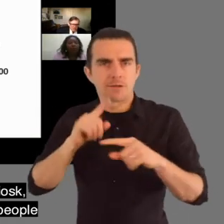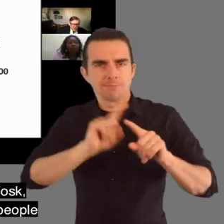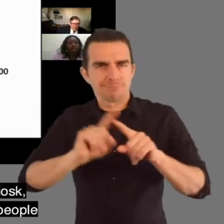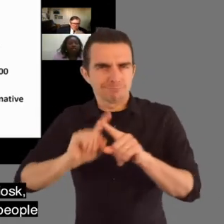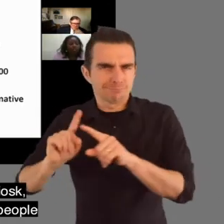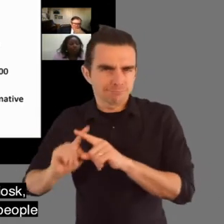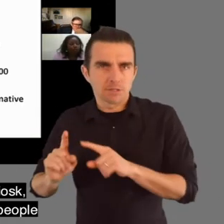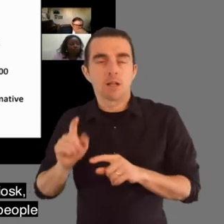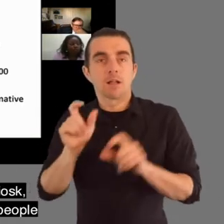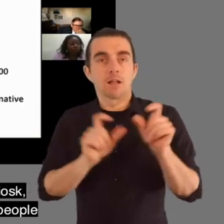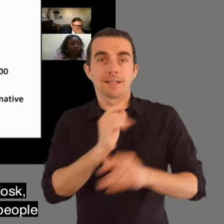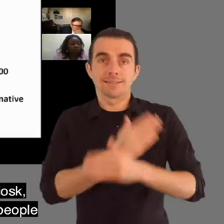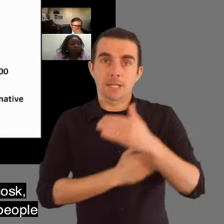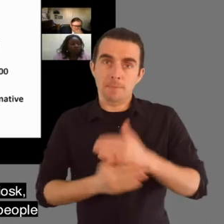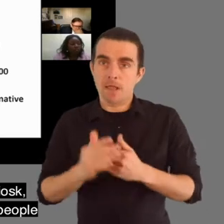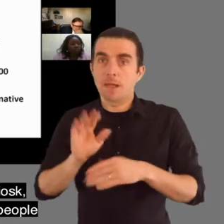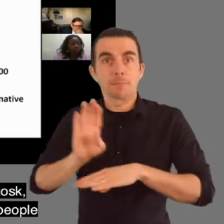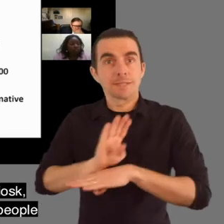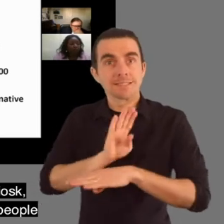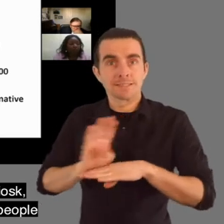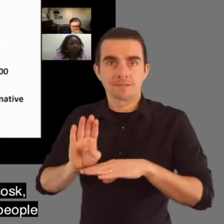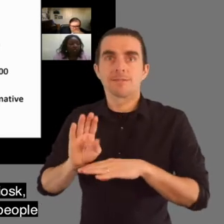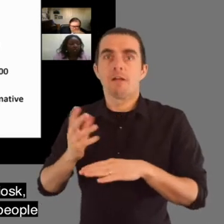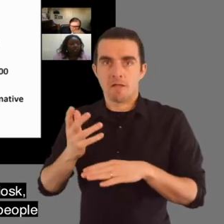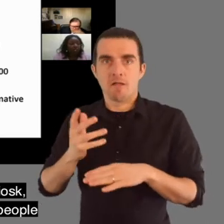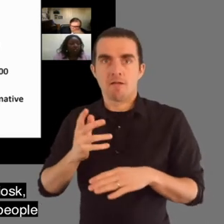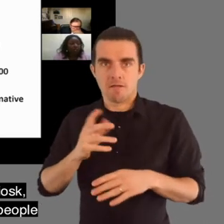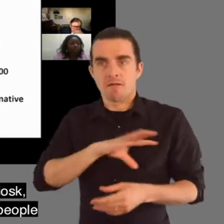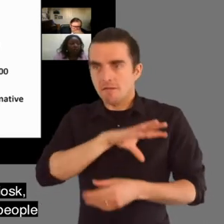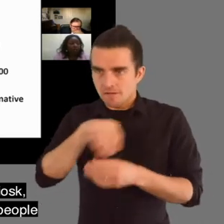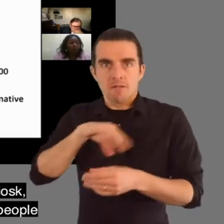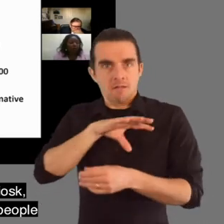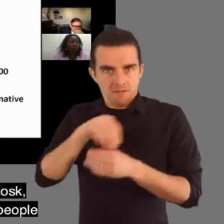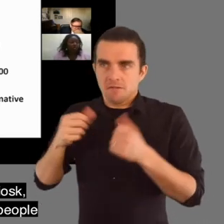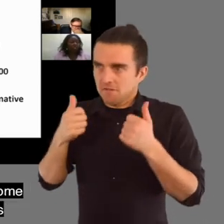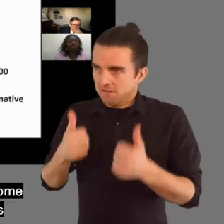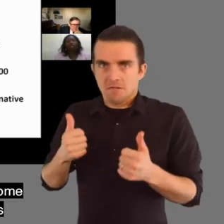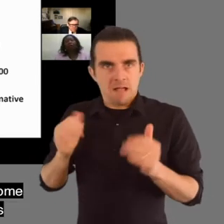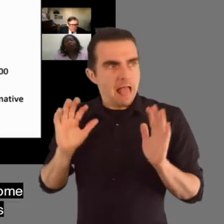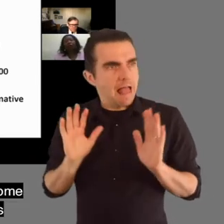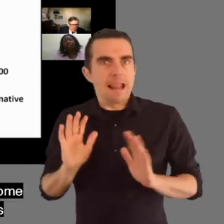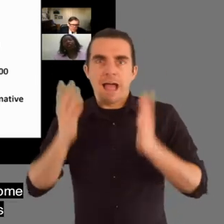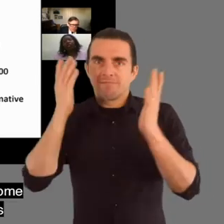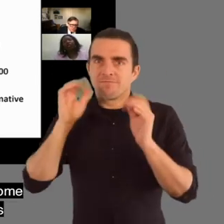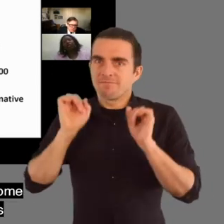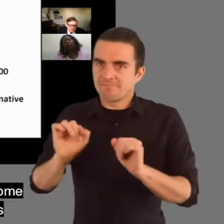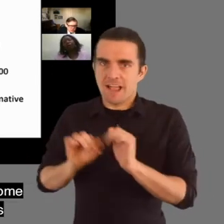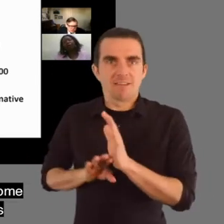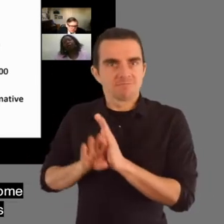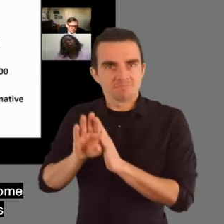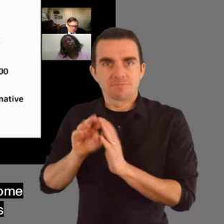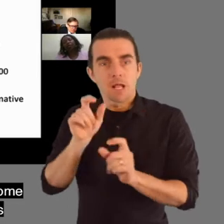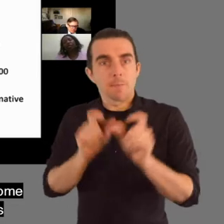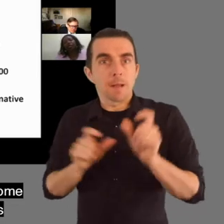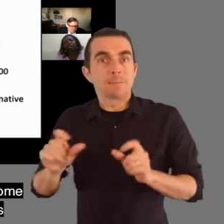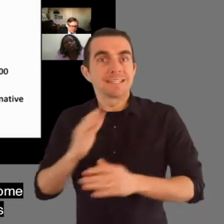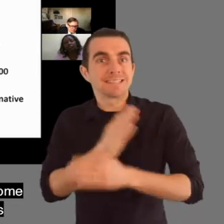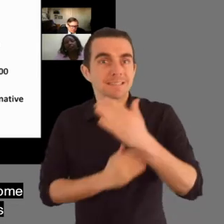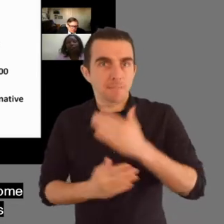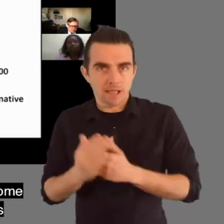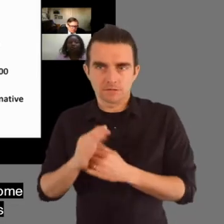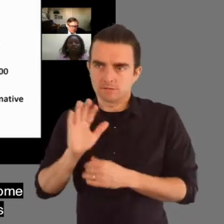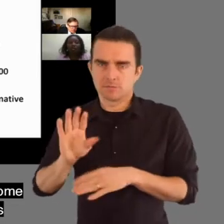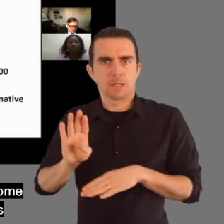Safaricom also has shops, kiosks provided, have given disabled people businesses which have become like